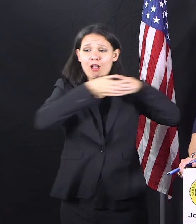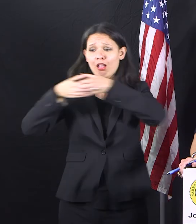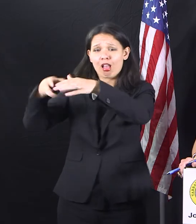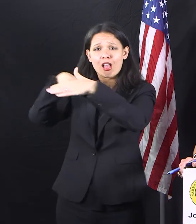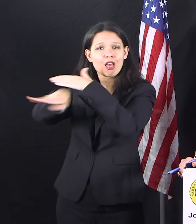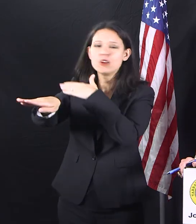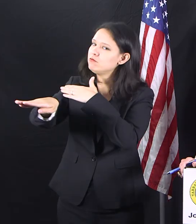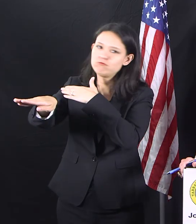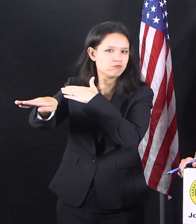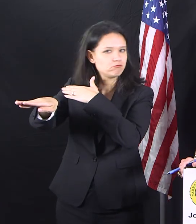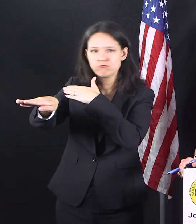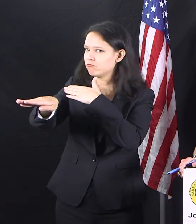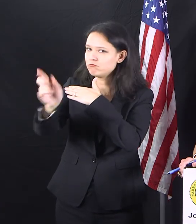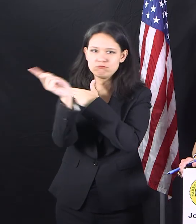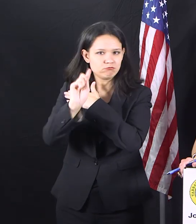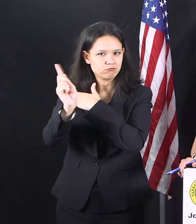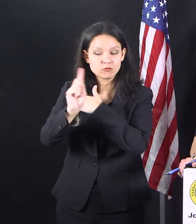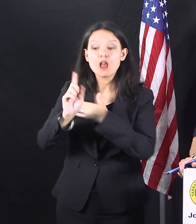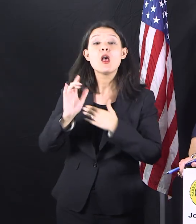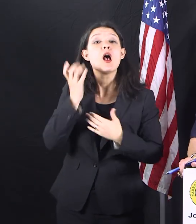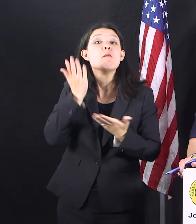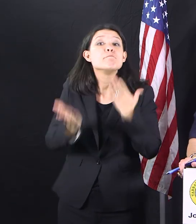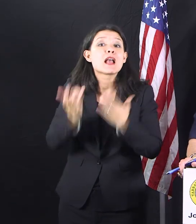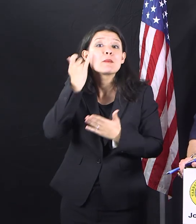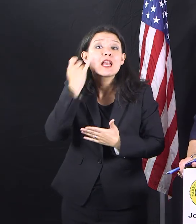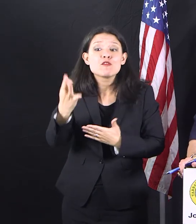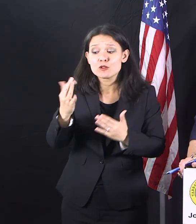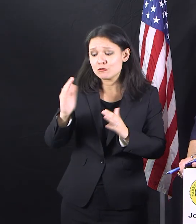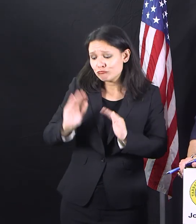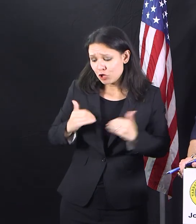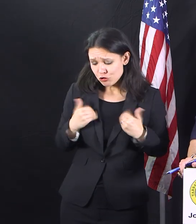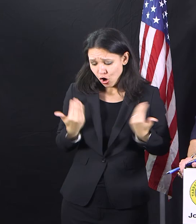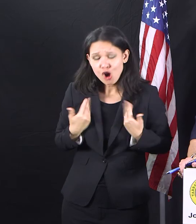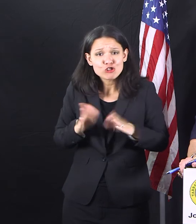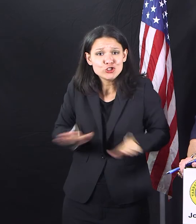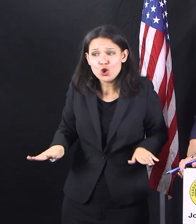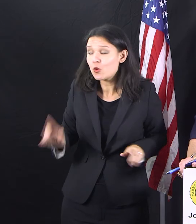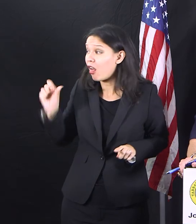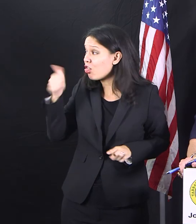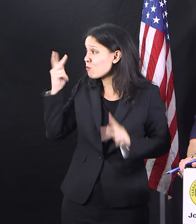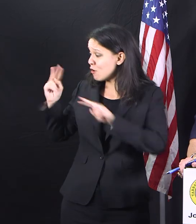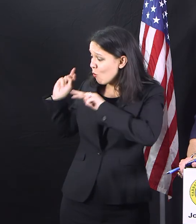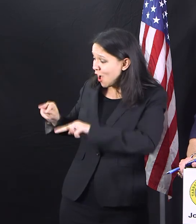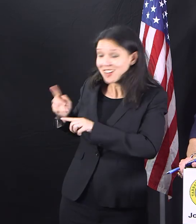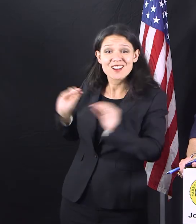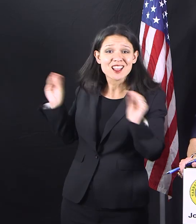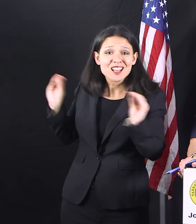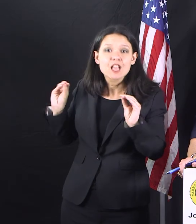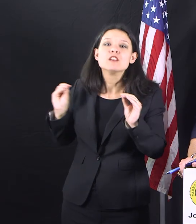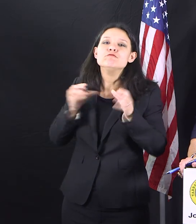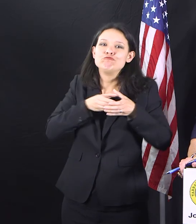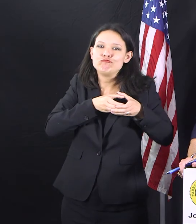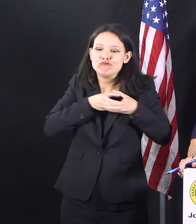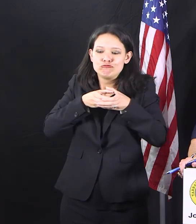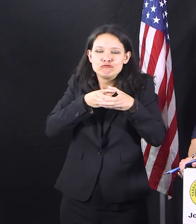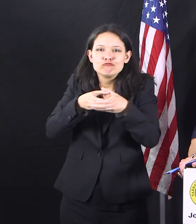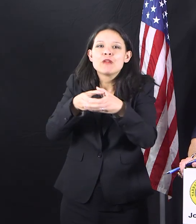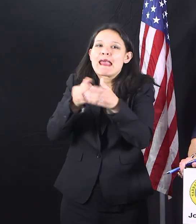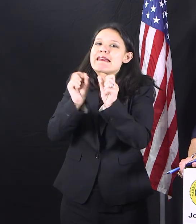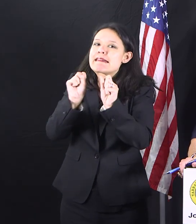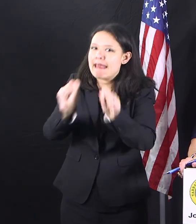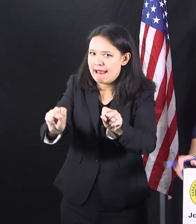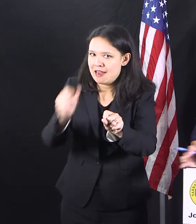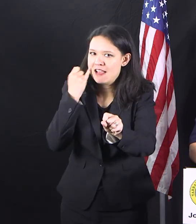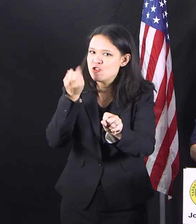in unless you have small children who have no one else to care for them. Then we certainly understand. It also closes